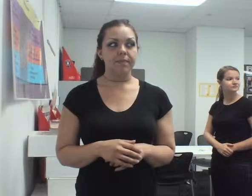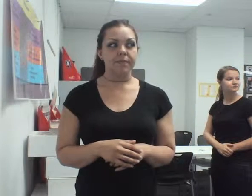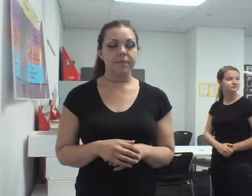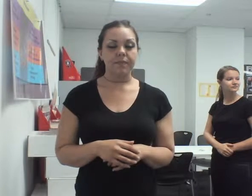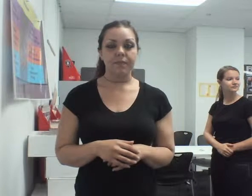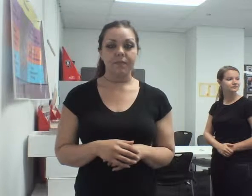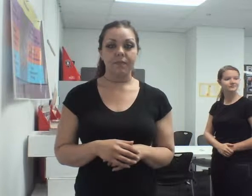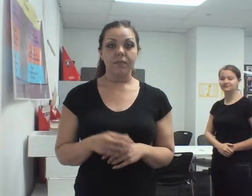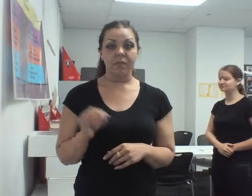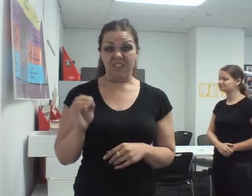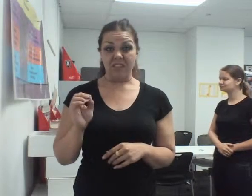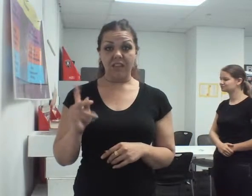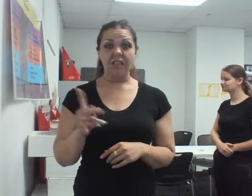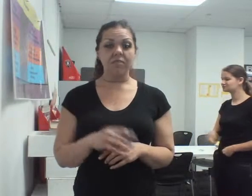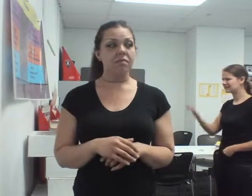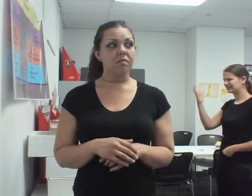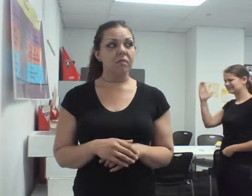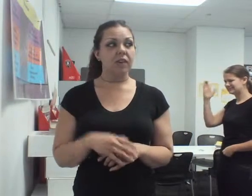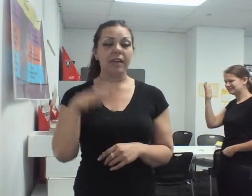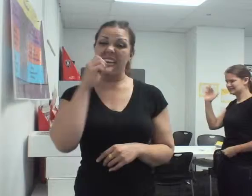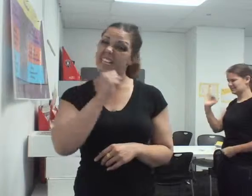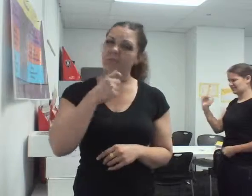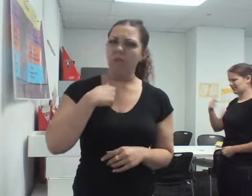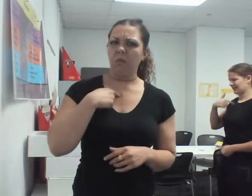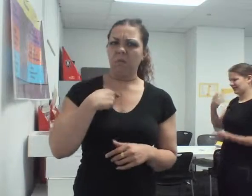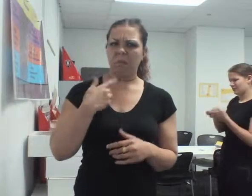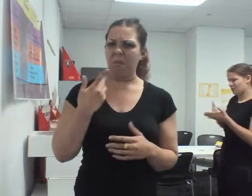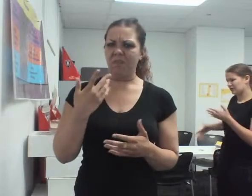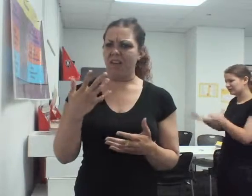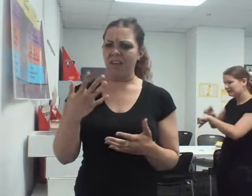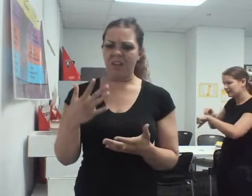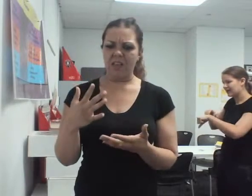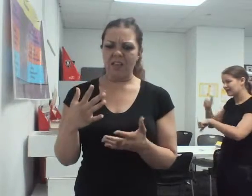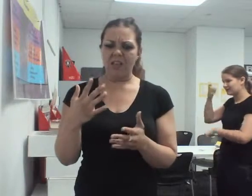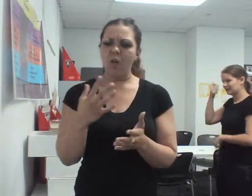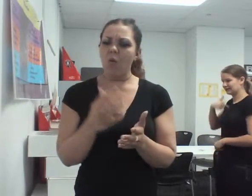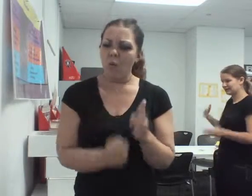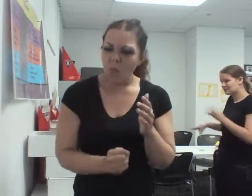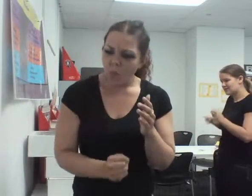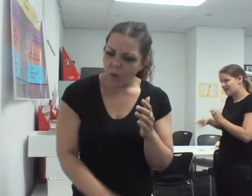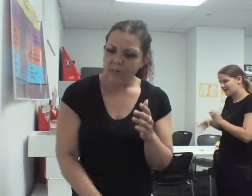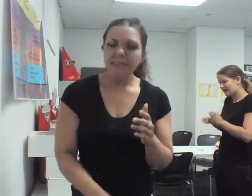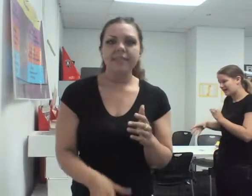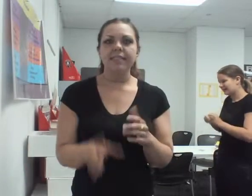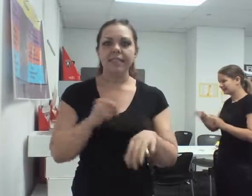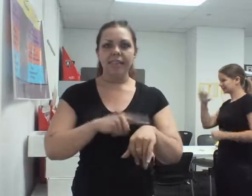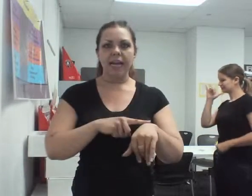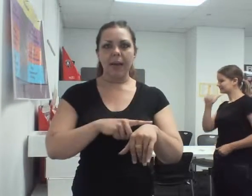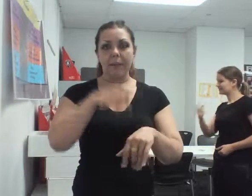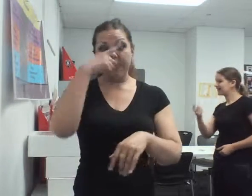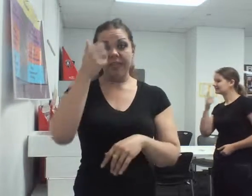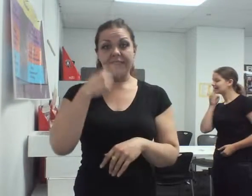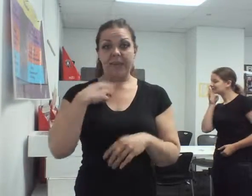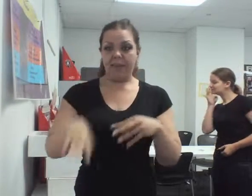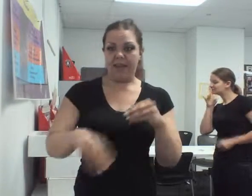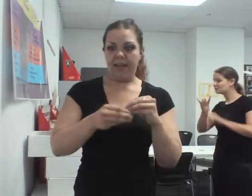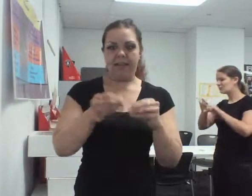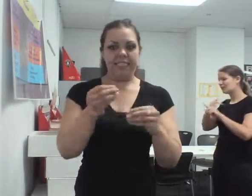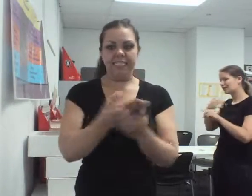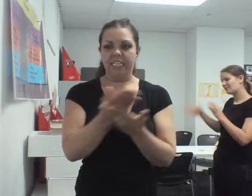okay, it seems like I'm wasting time because I'm adding all of this stuff that I don't need because we're English speakers. But